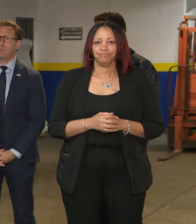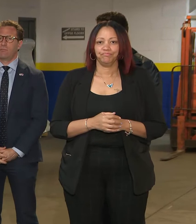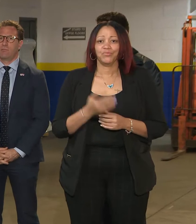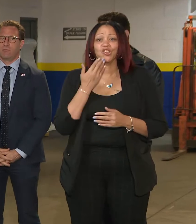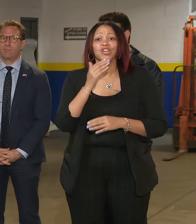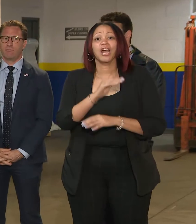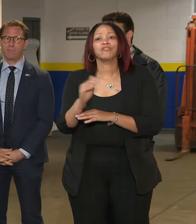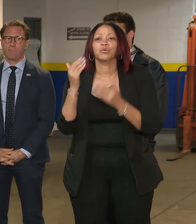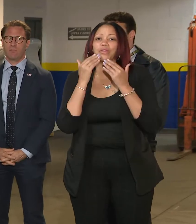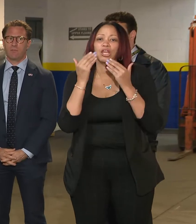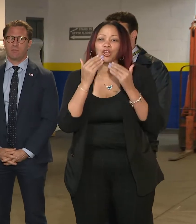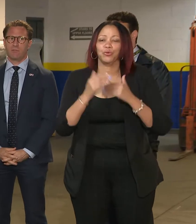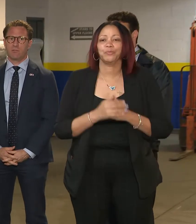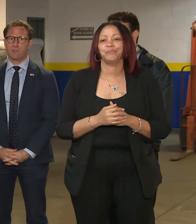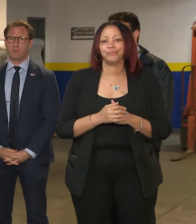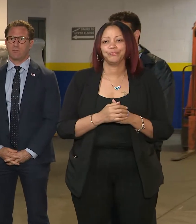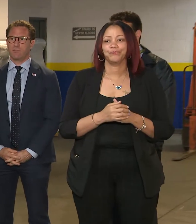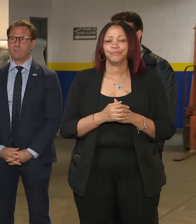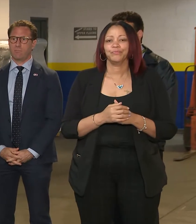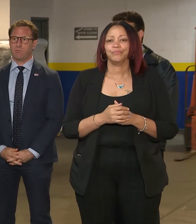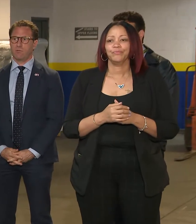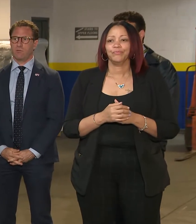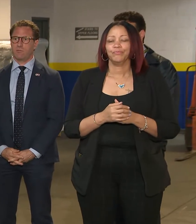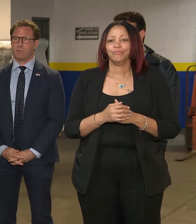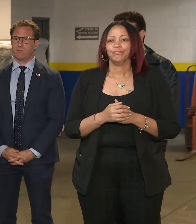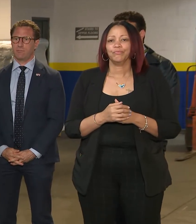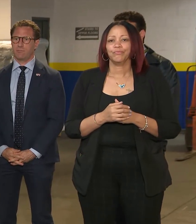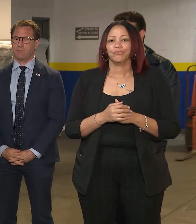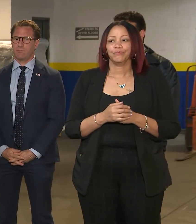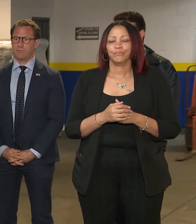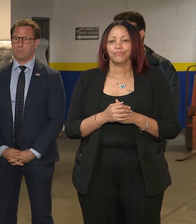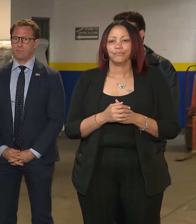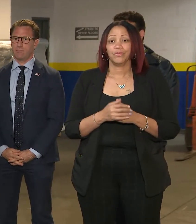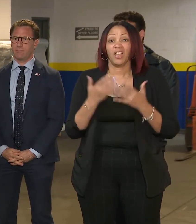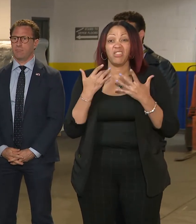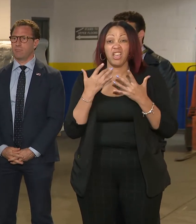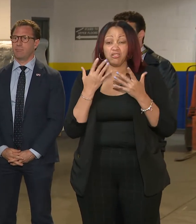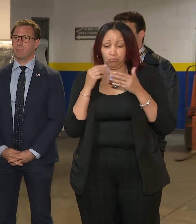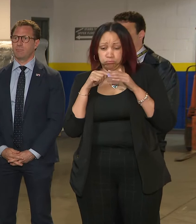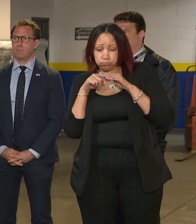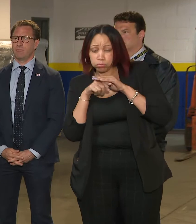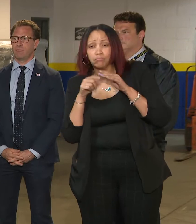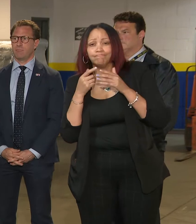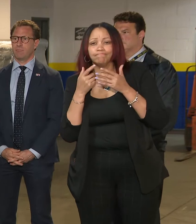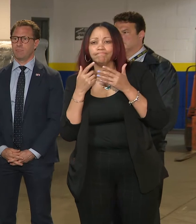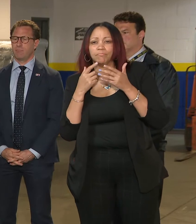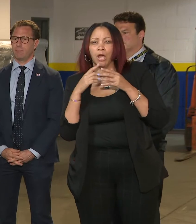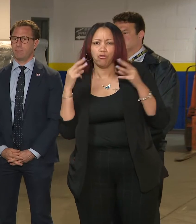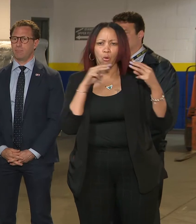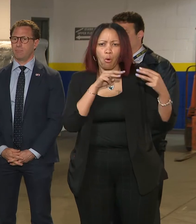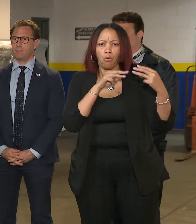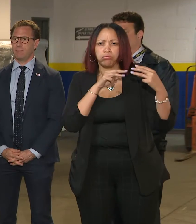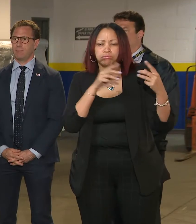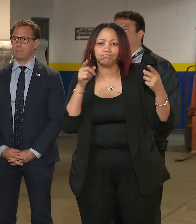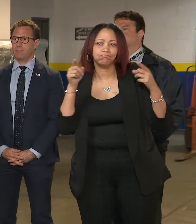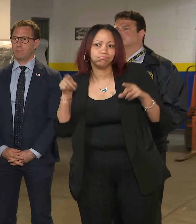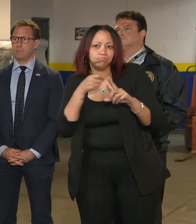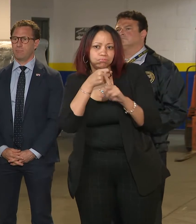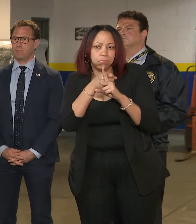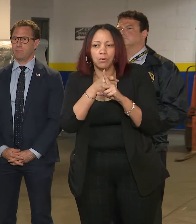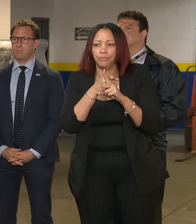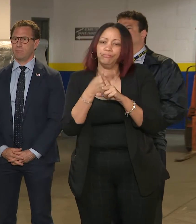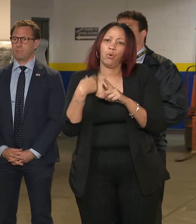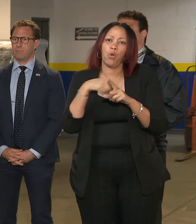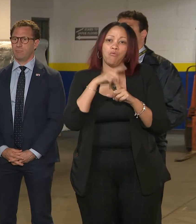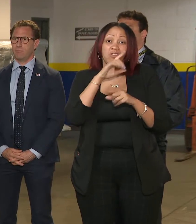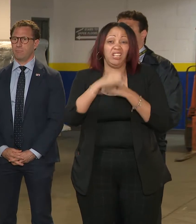Good afternoon, and thank you. When this invasion happened and the war broke out, we are